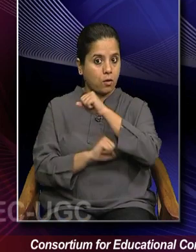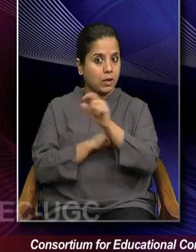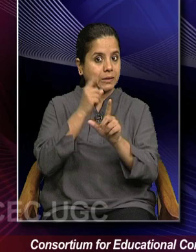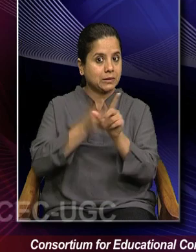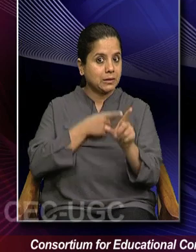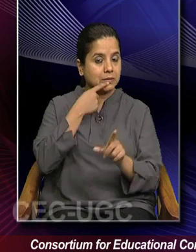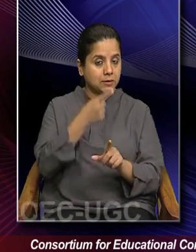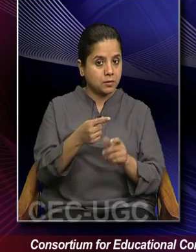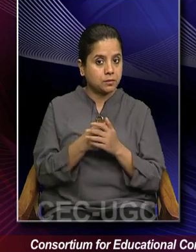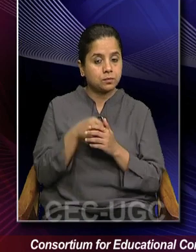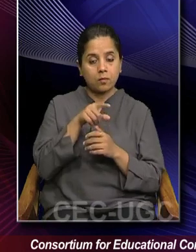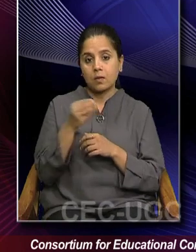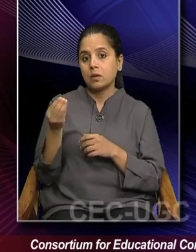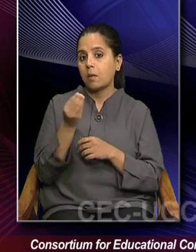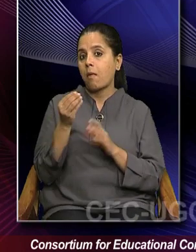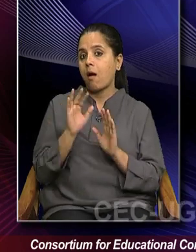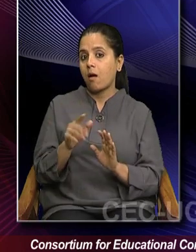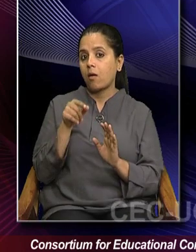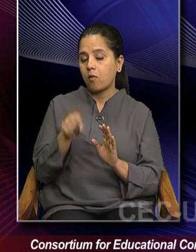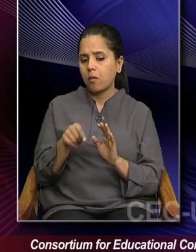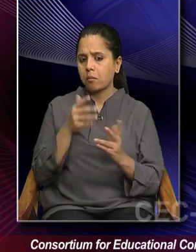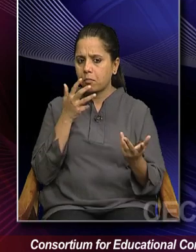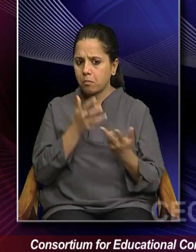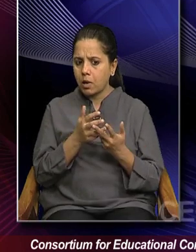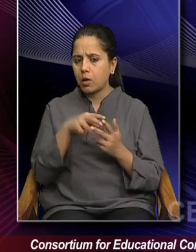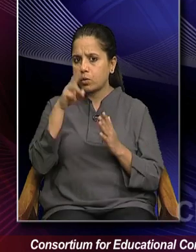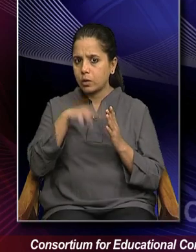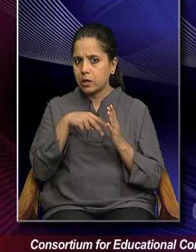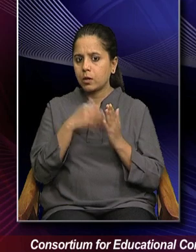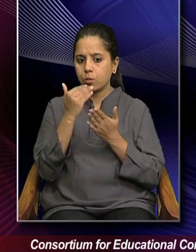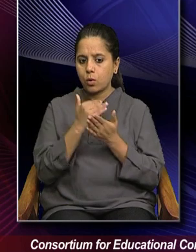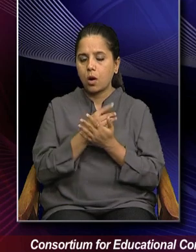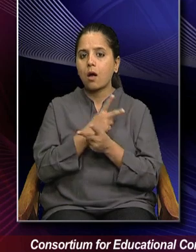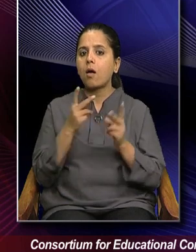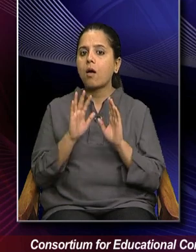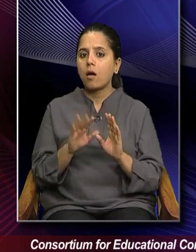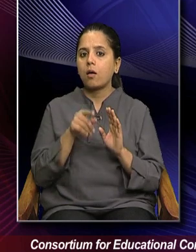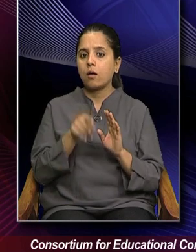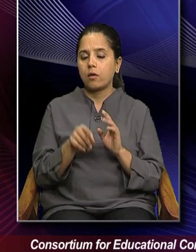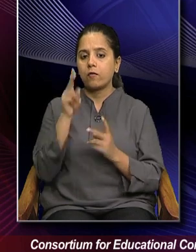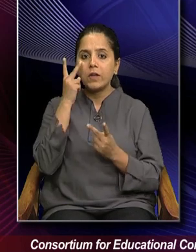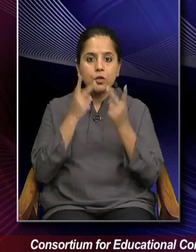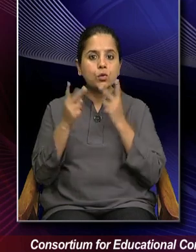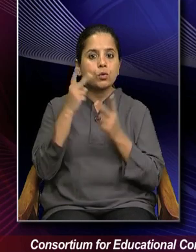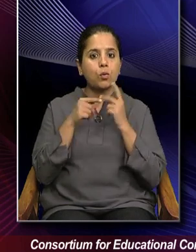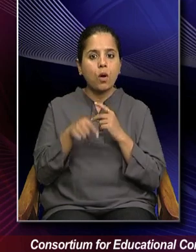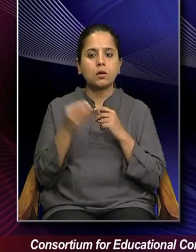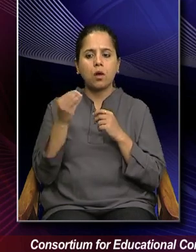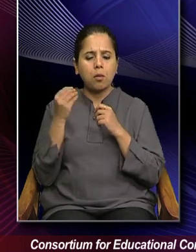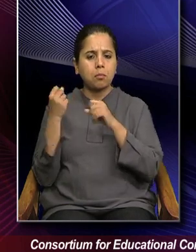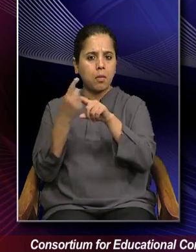years, there are some tailored reading programs with the visual